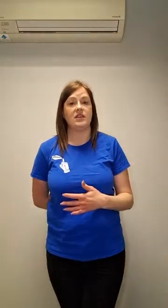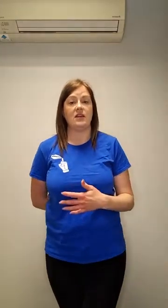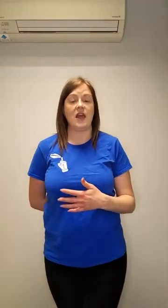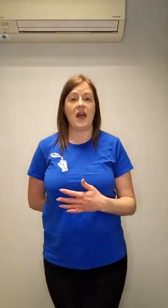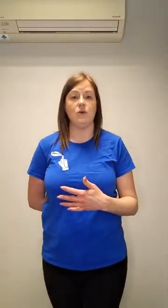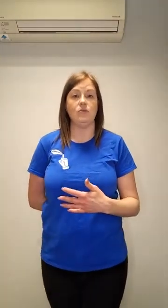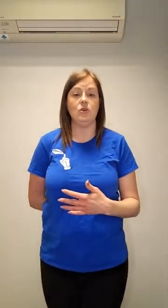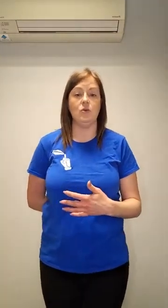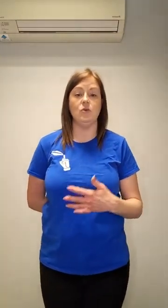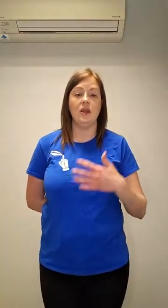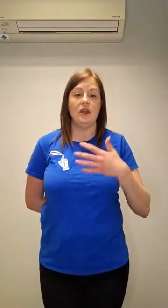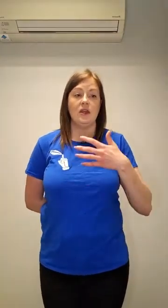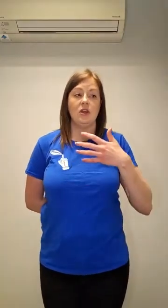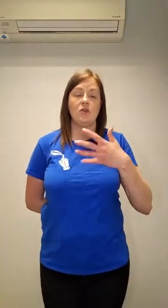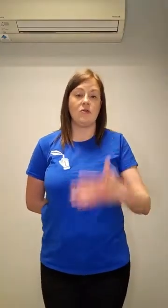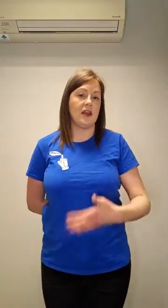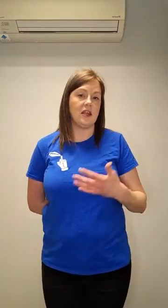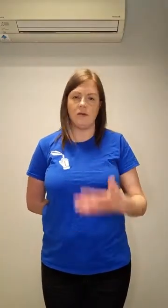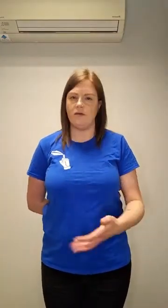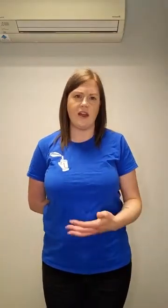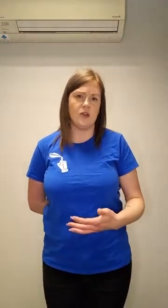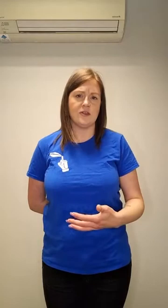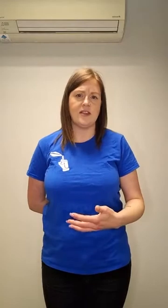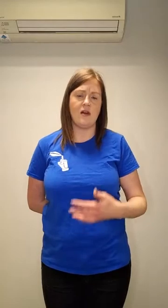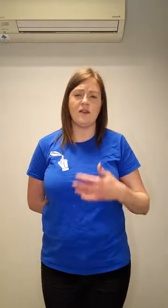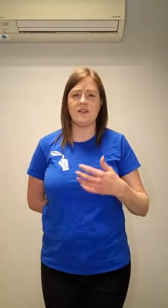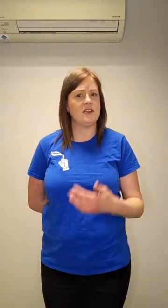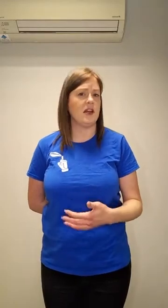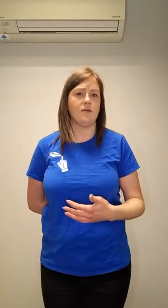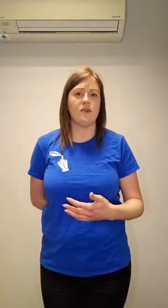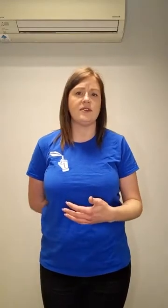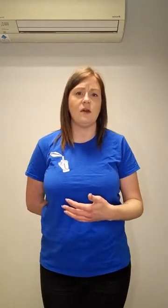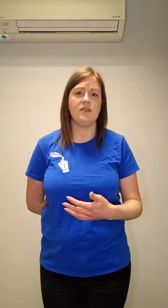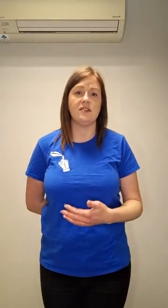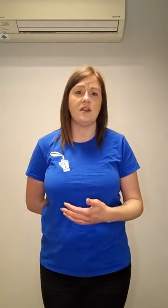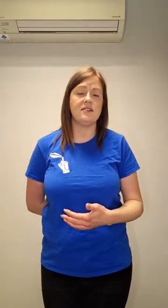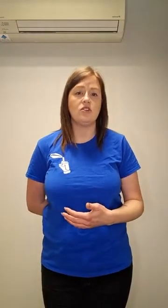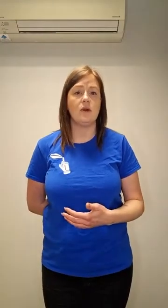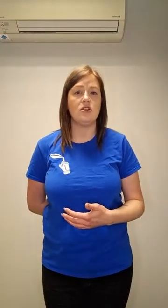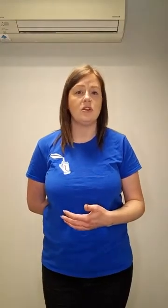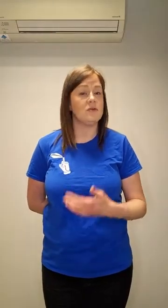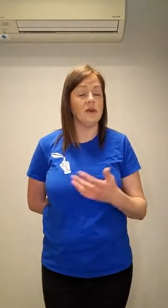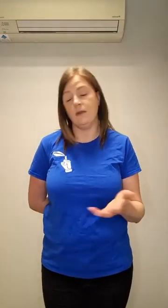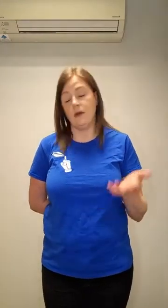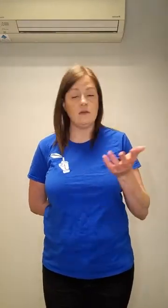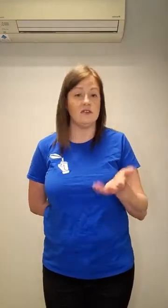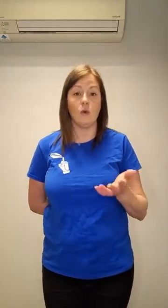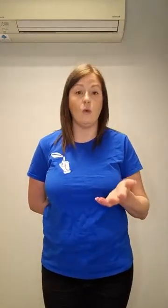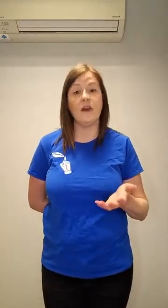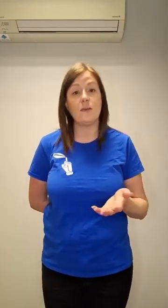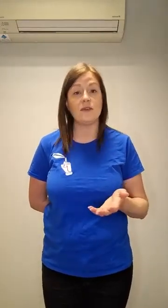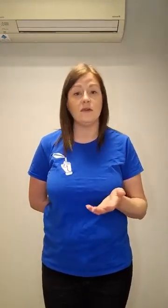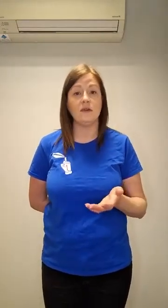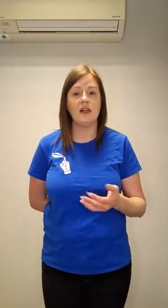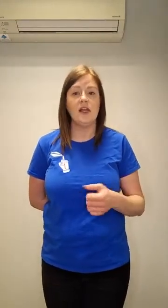understand how to correctly convey yourself and stick up for yourself in certain situations. We know that it's not always possible, but